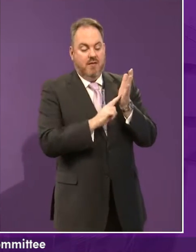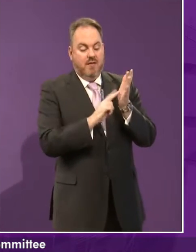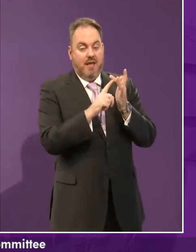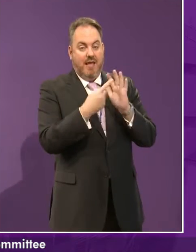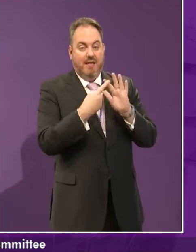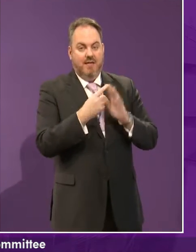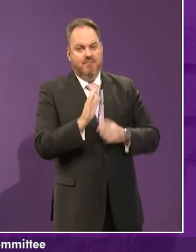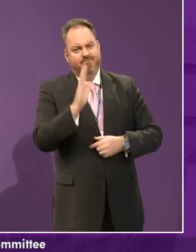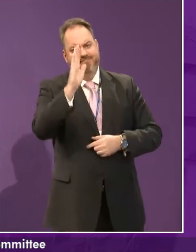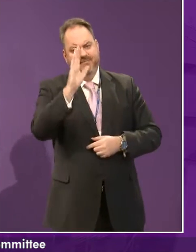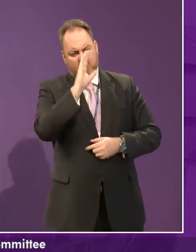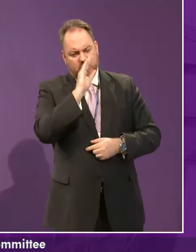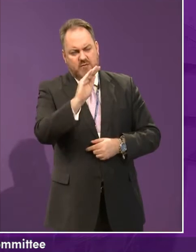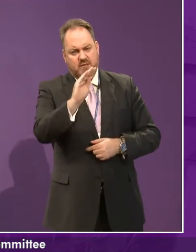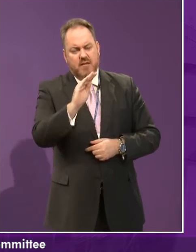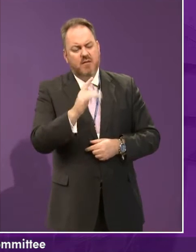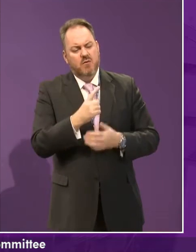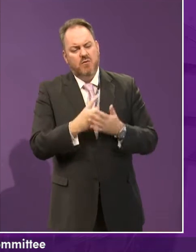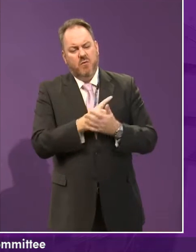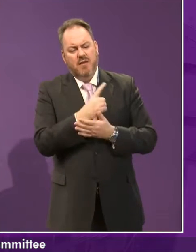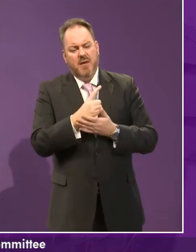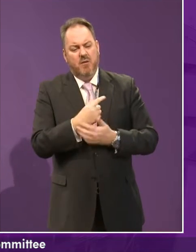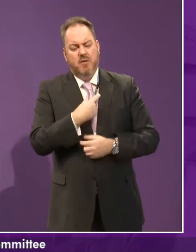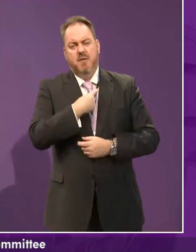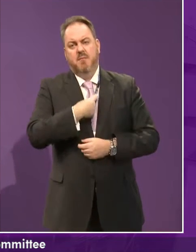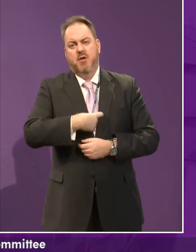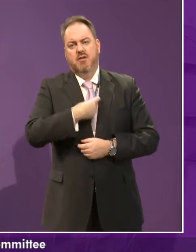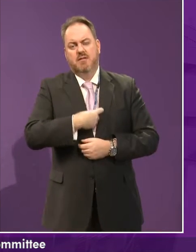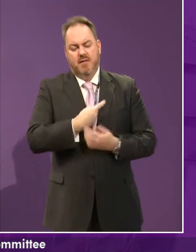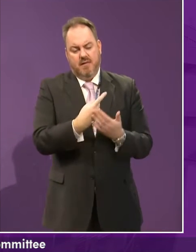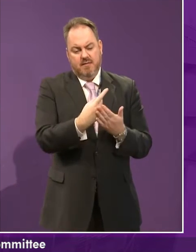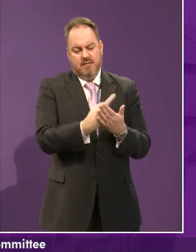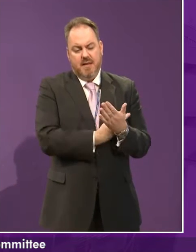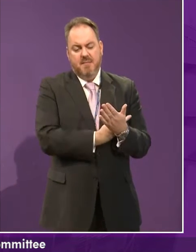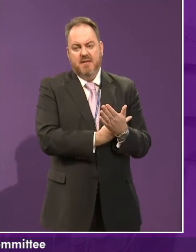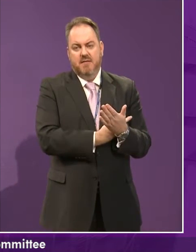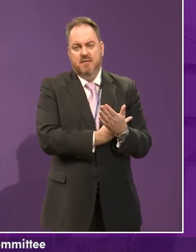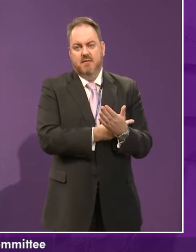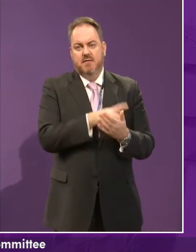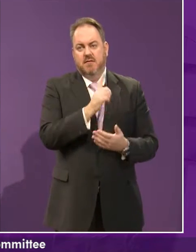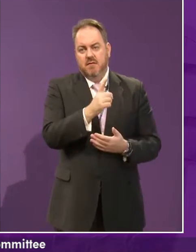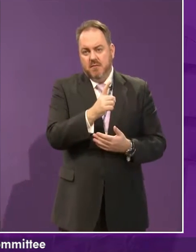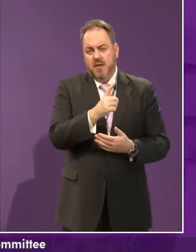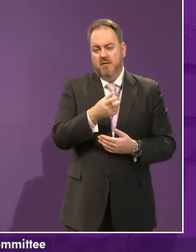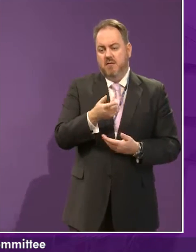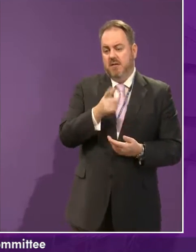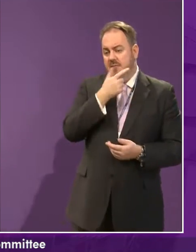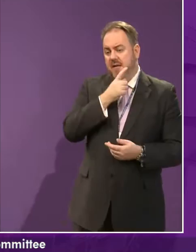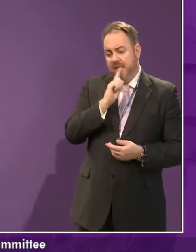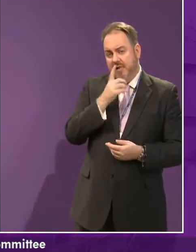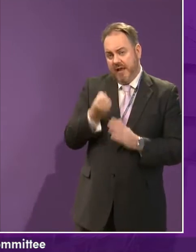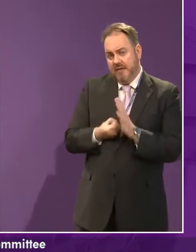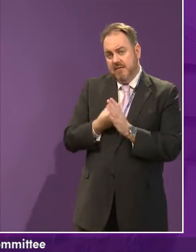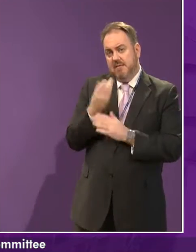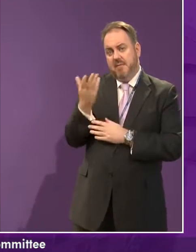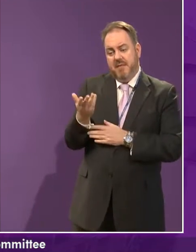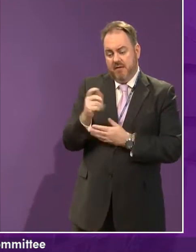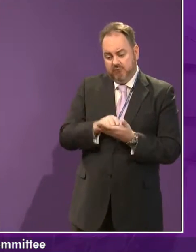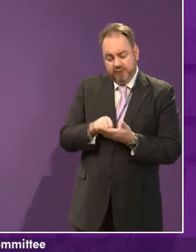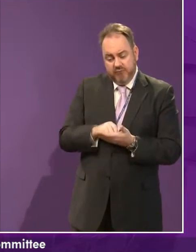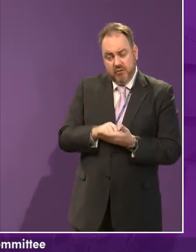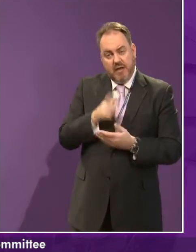saying about the sort of personal statements, and you were saying it's written submissions. Do you do other submissions as well, like BSL submissions and video